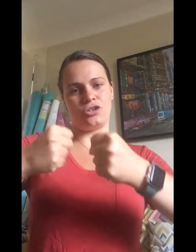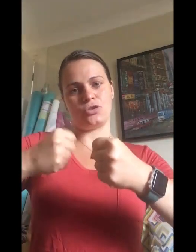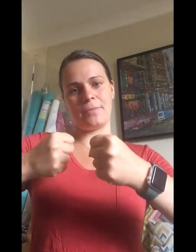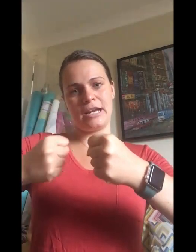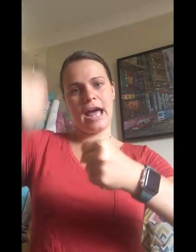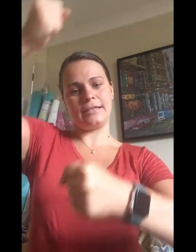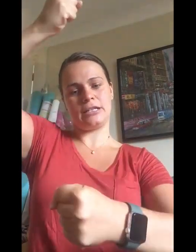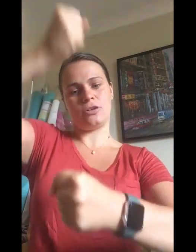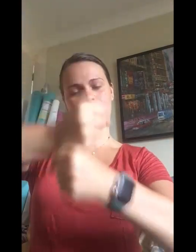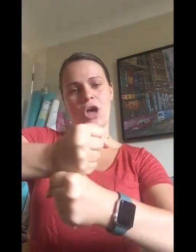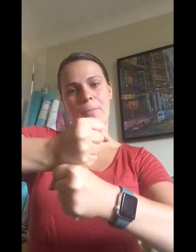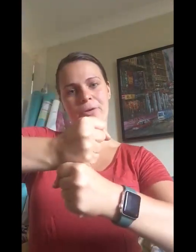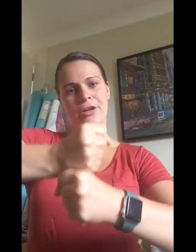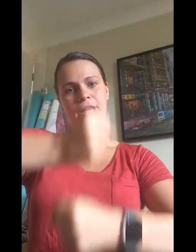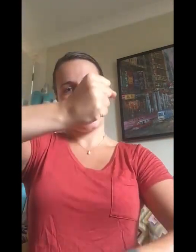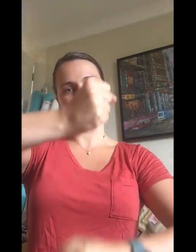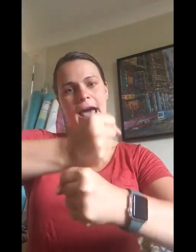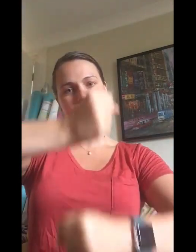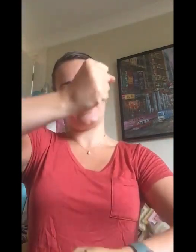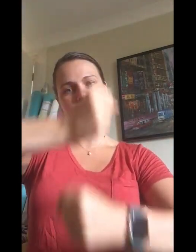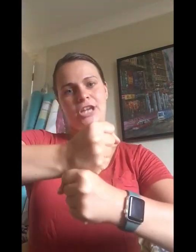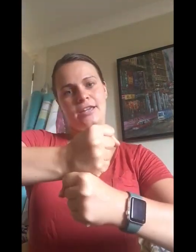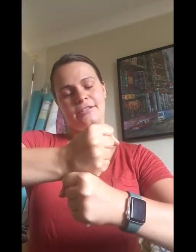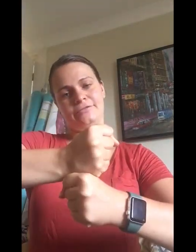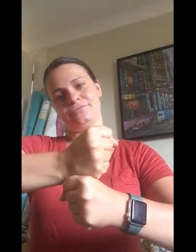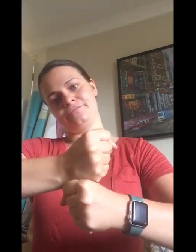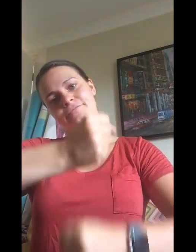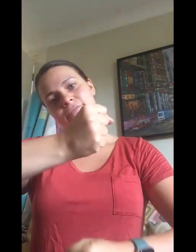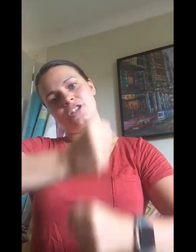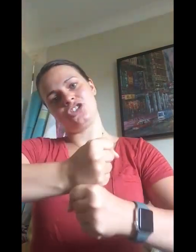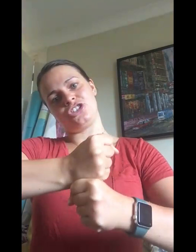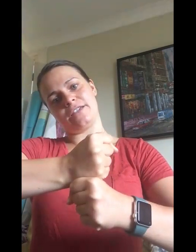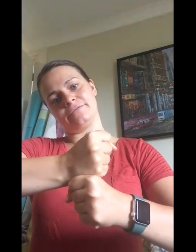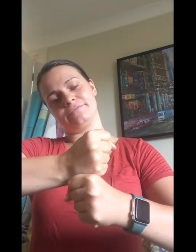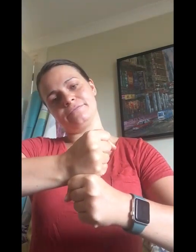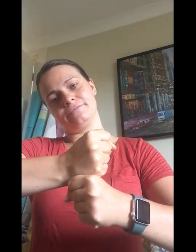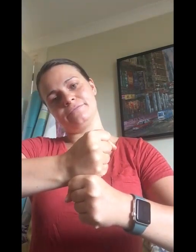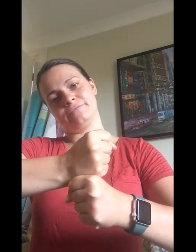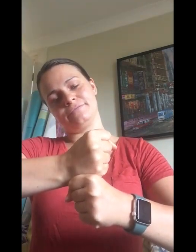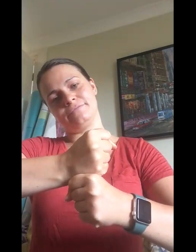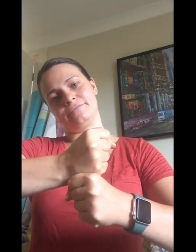your dominant hand is going to go on top and tap. G. G.